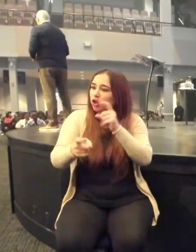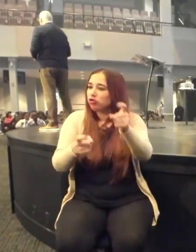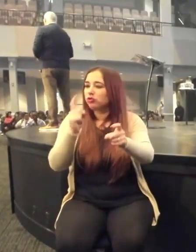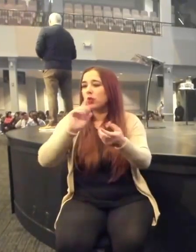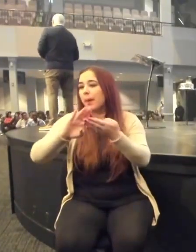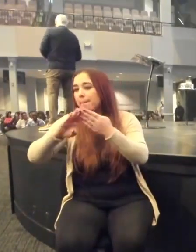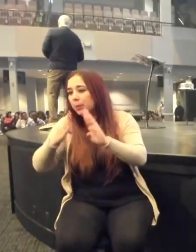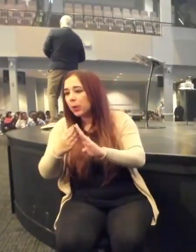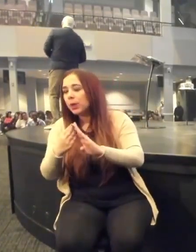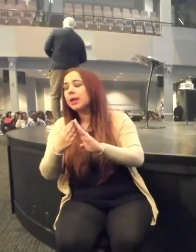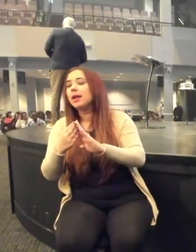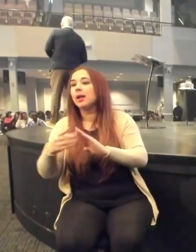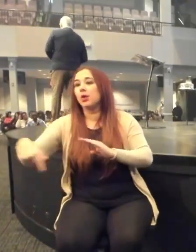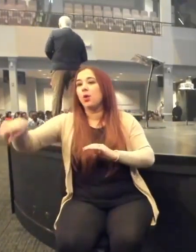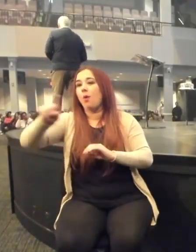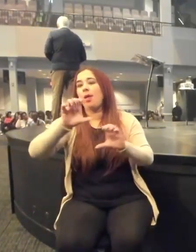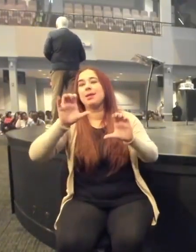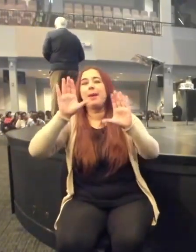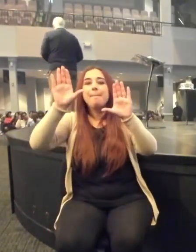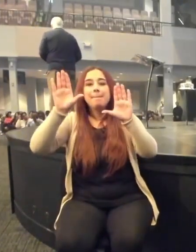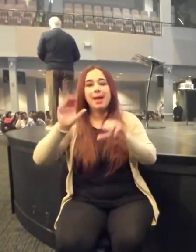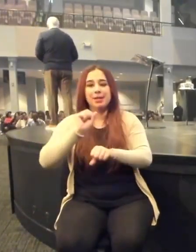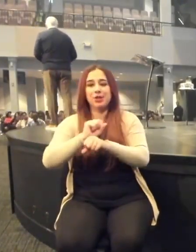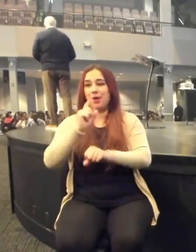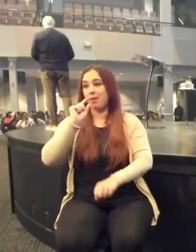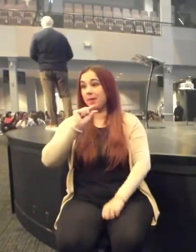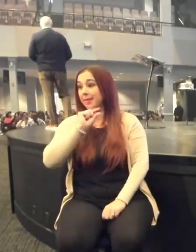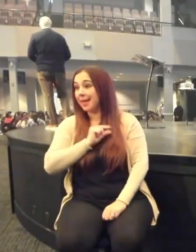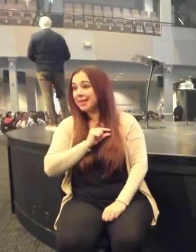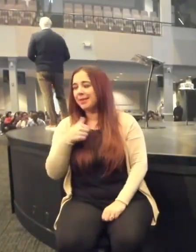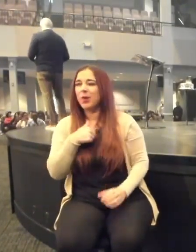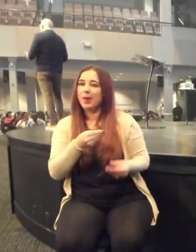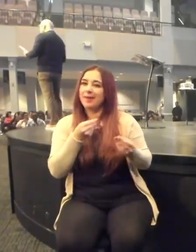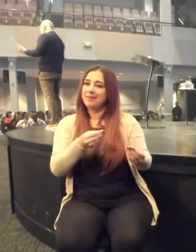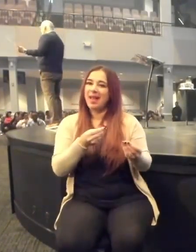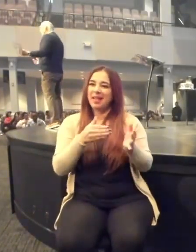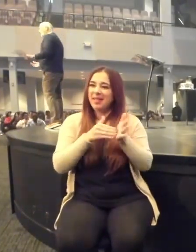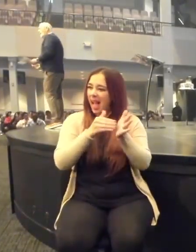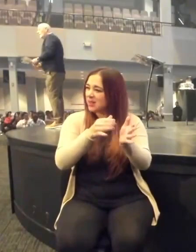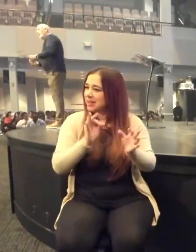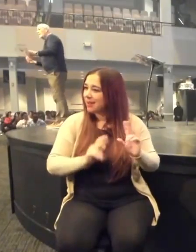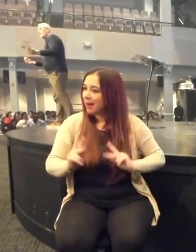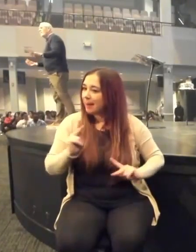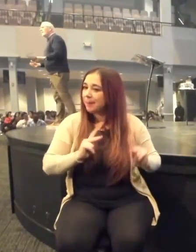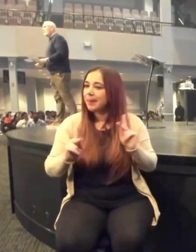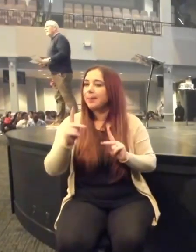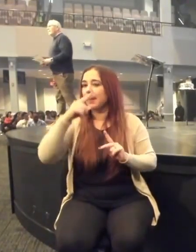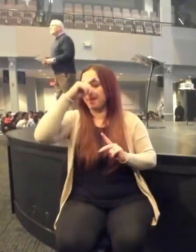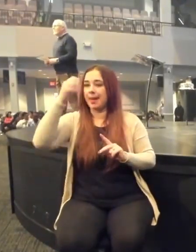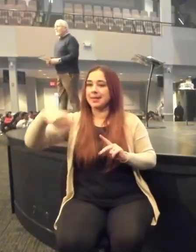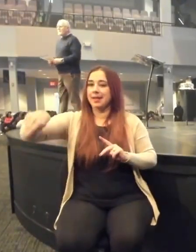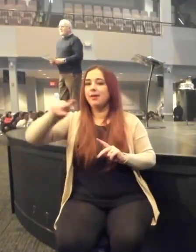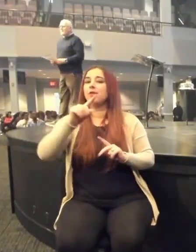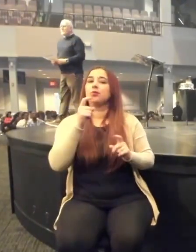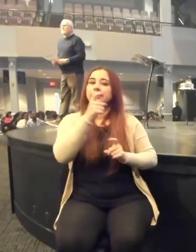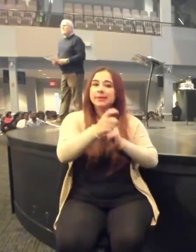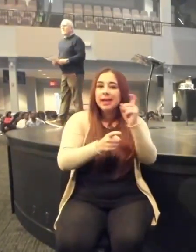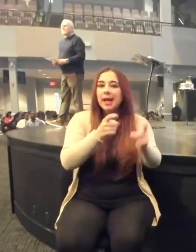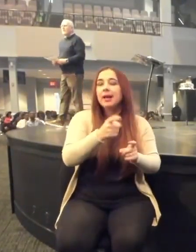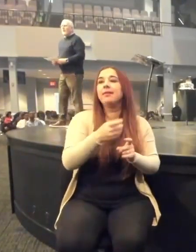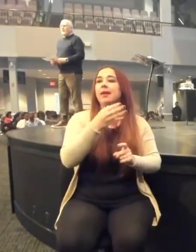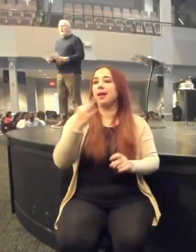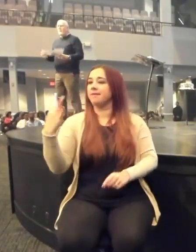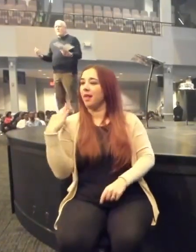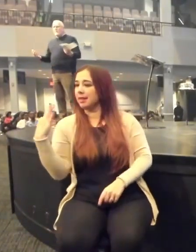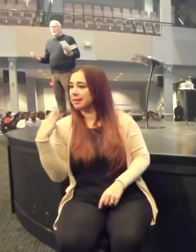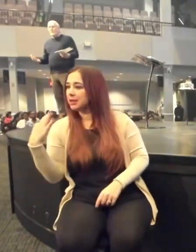and outreach. You all did an amazing job over Thanksgiving. We fed so many thousands of people by your giving, by your generosity and your